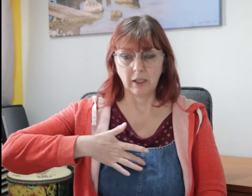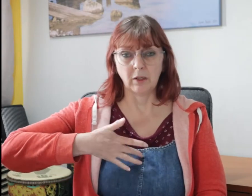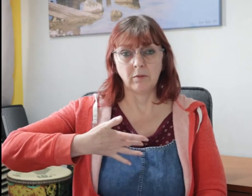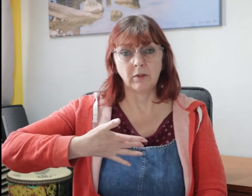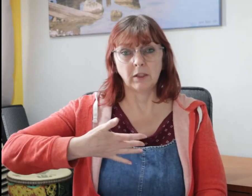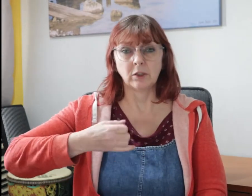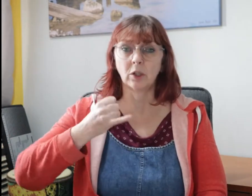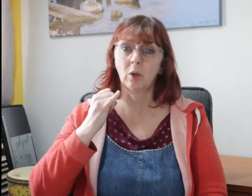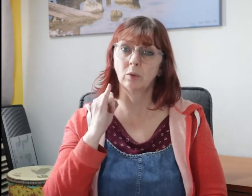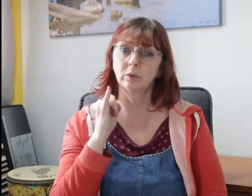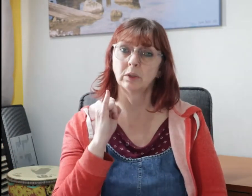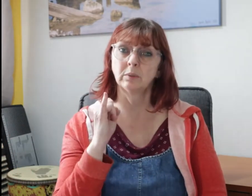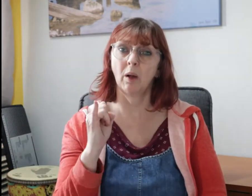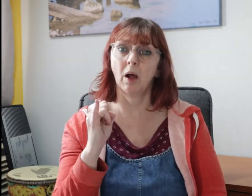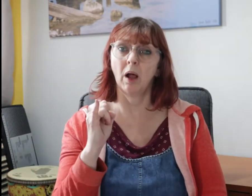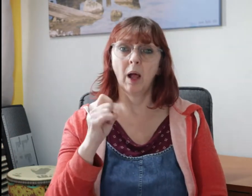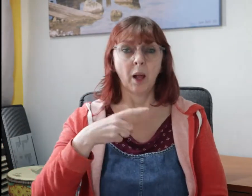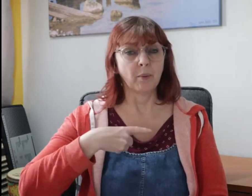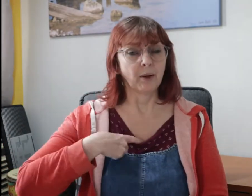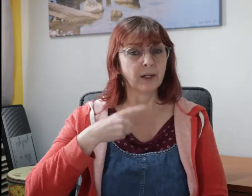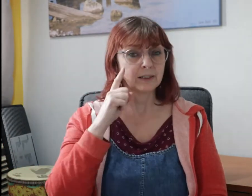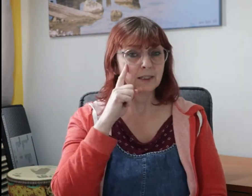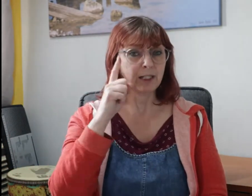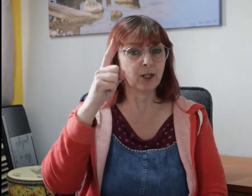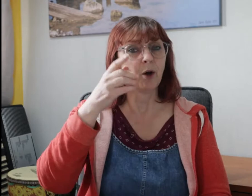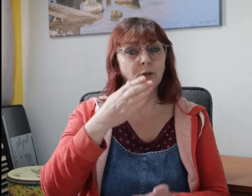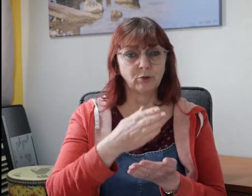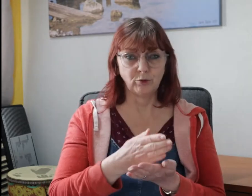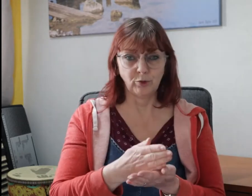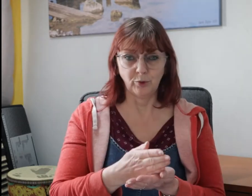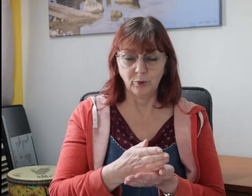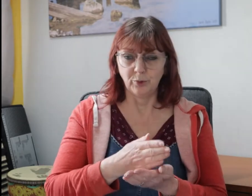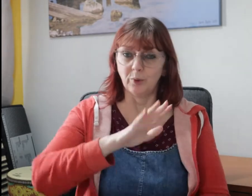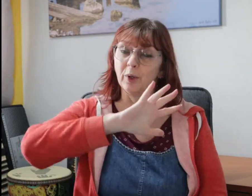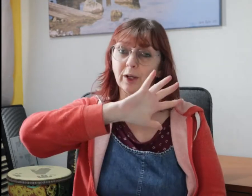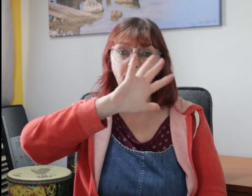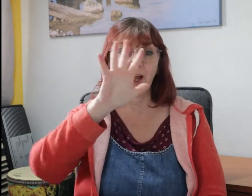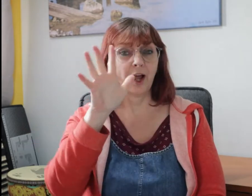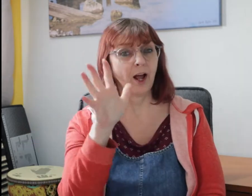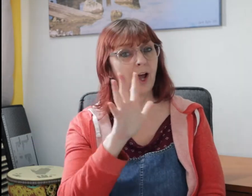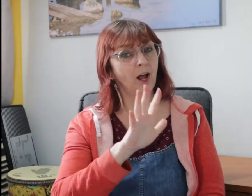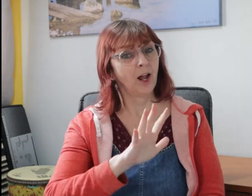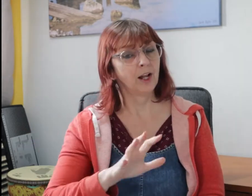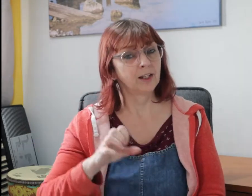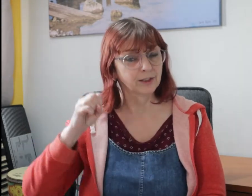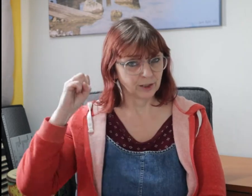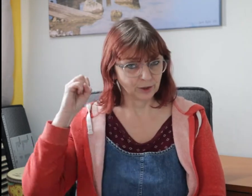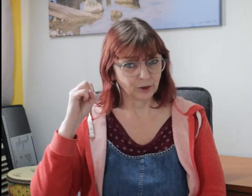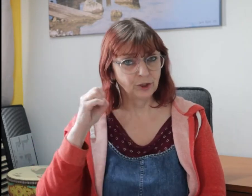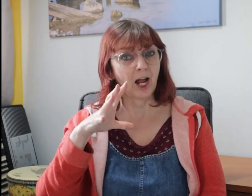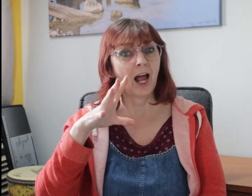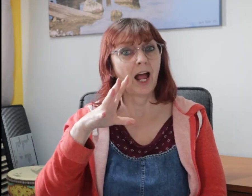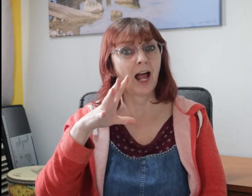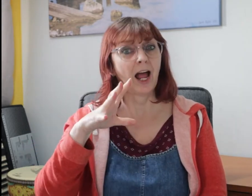make you feel so small. But I see your true colors